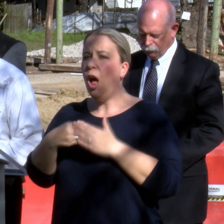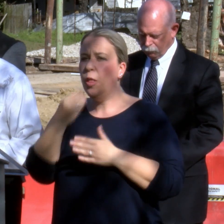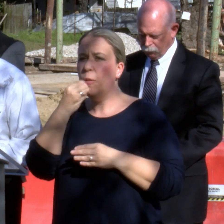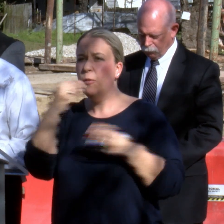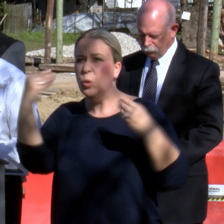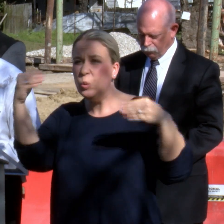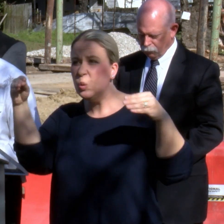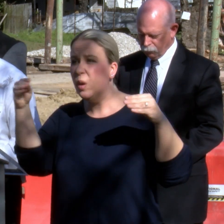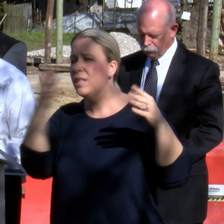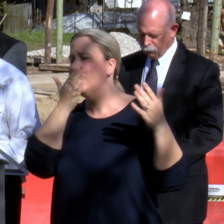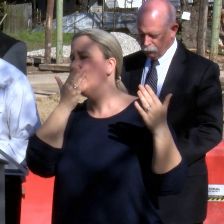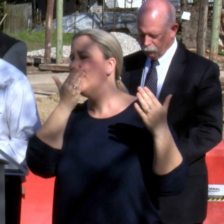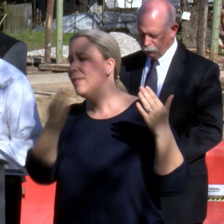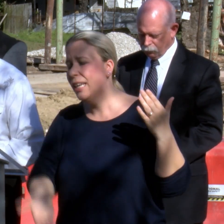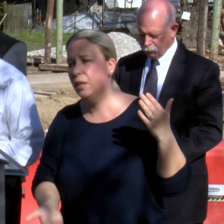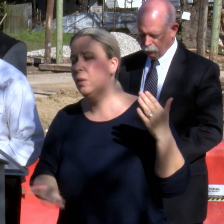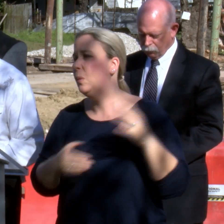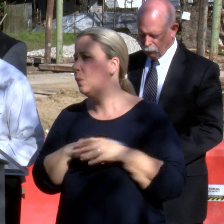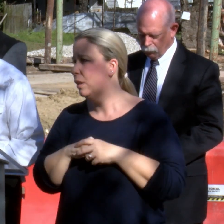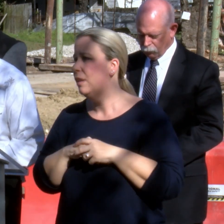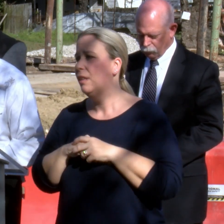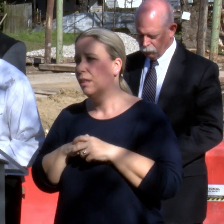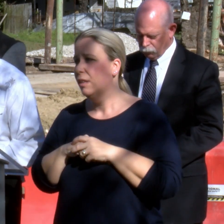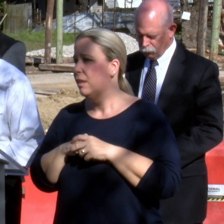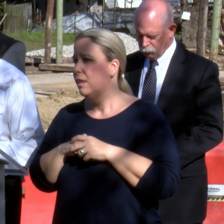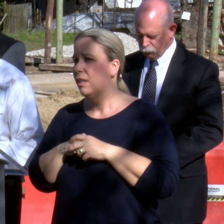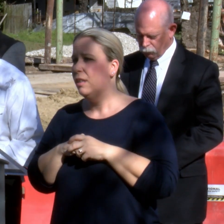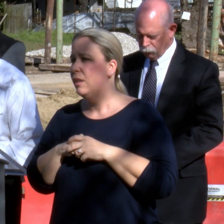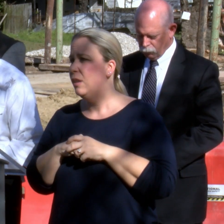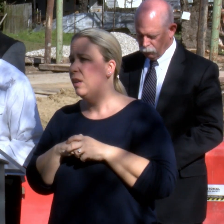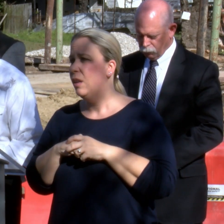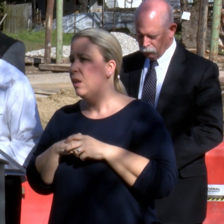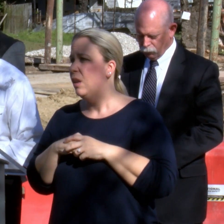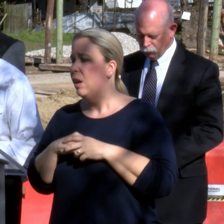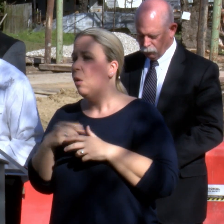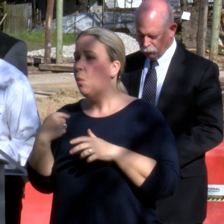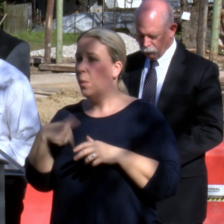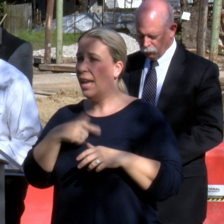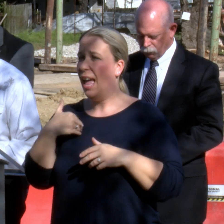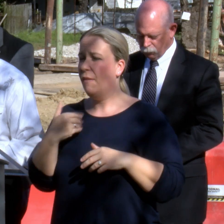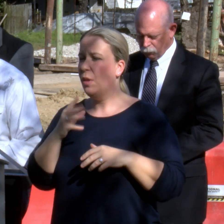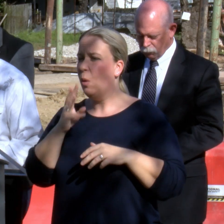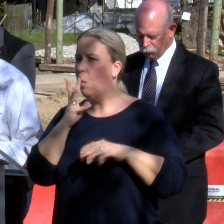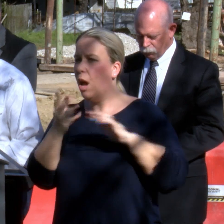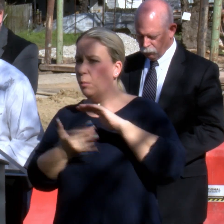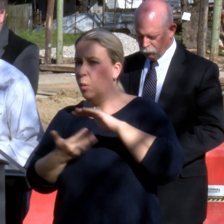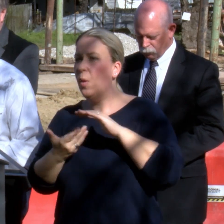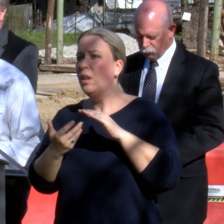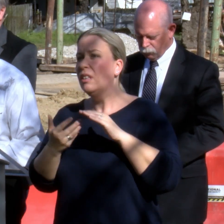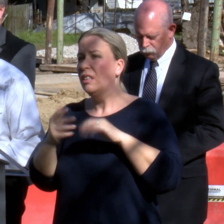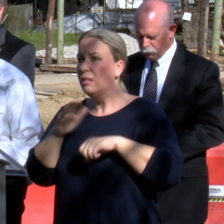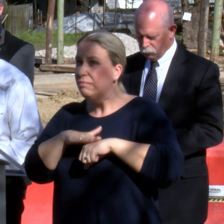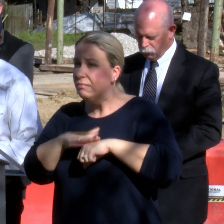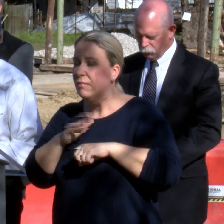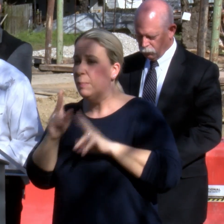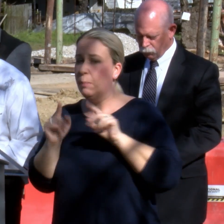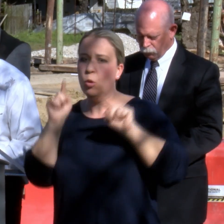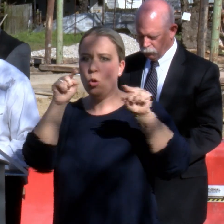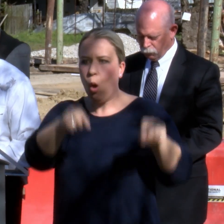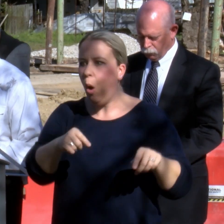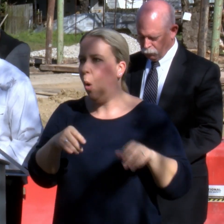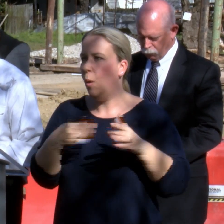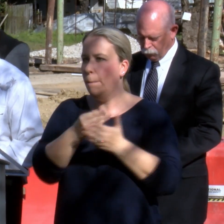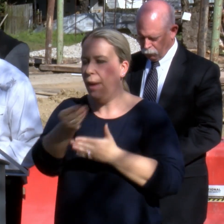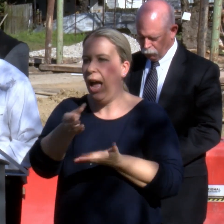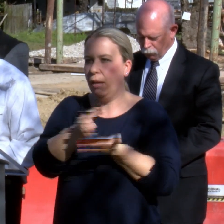stores for us. Since we under the boiling water notice, people are going to the stores and purchasing